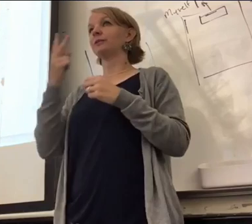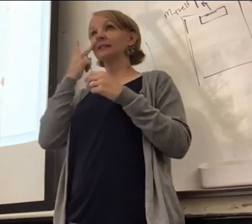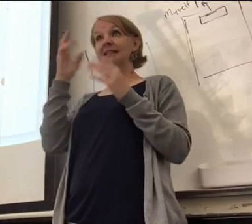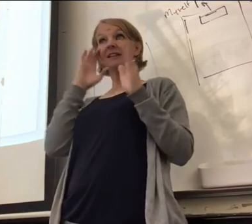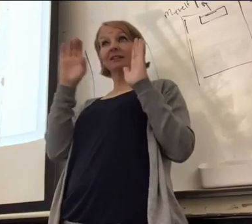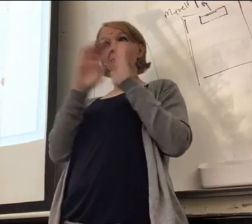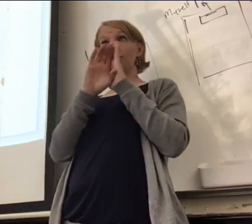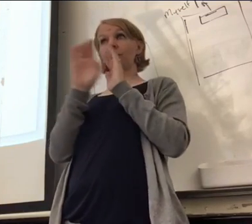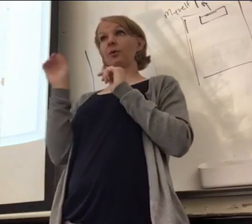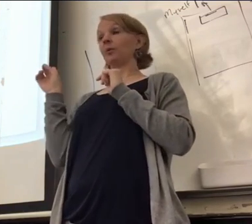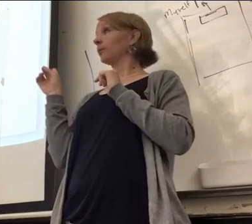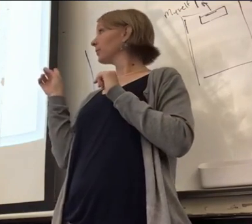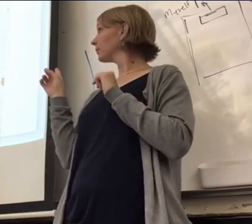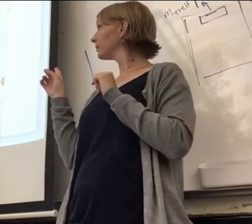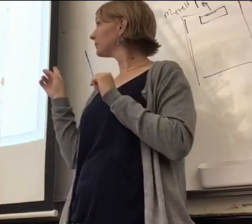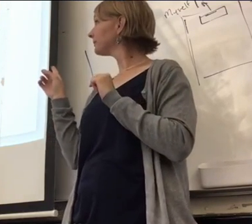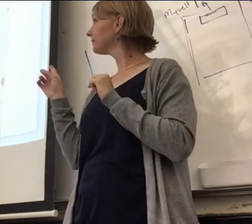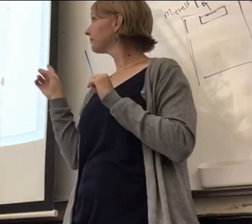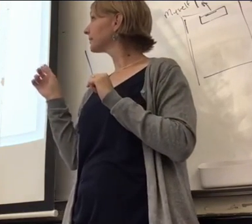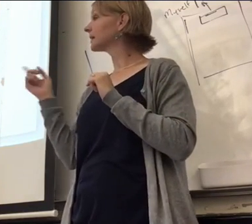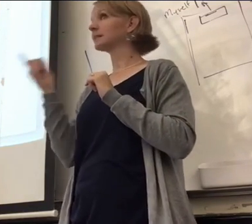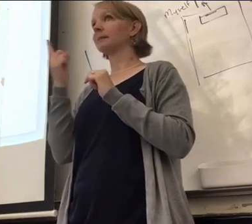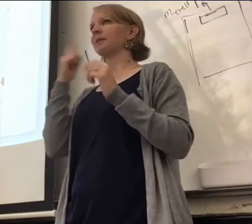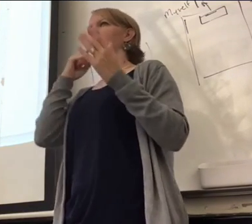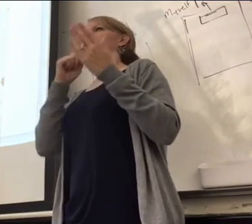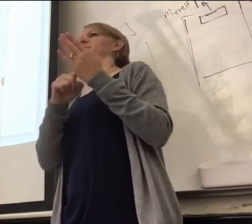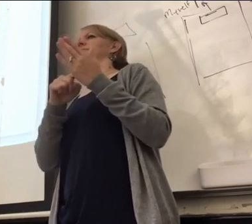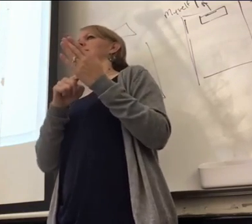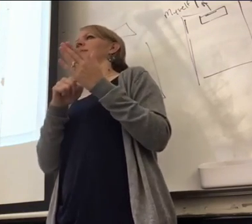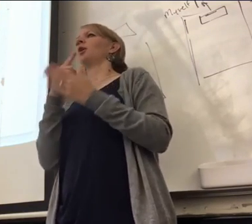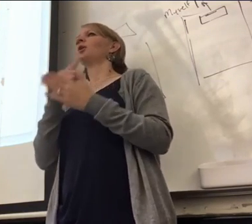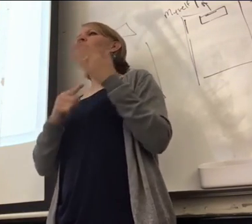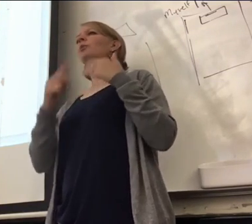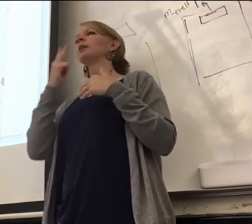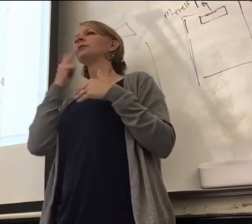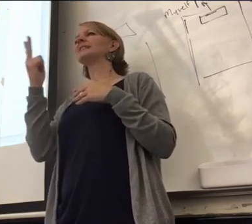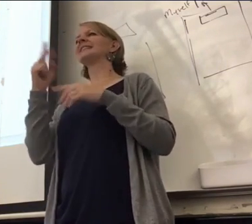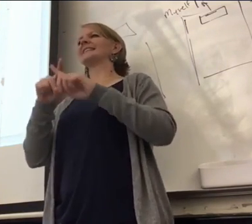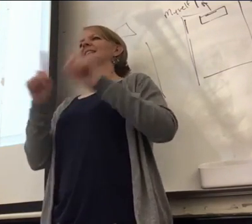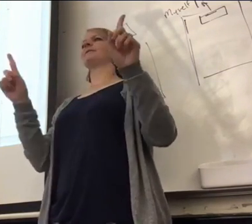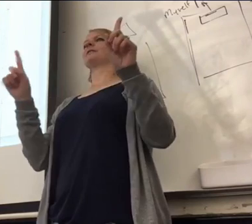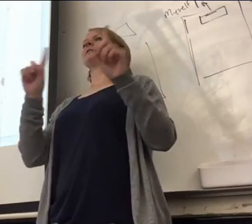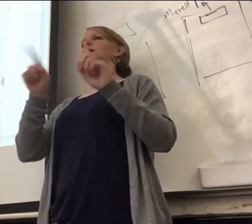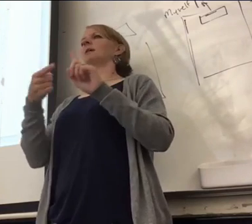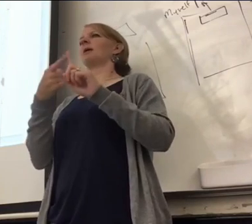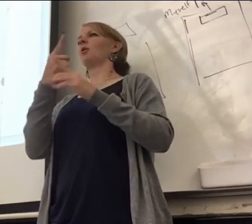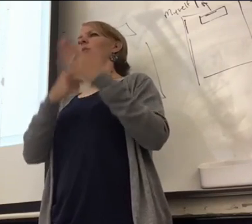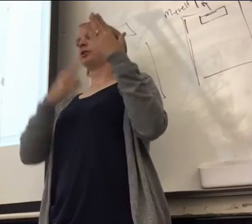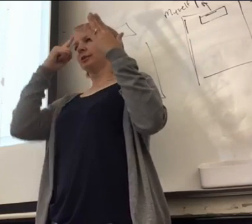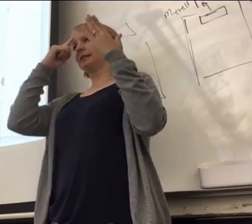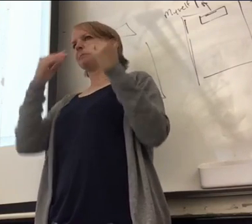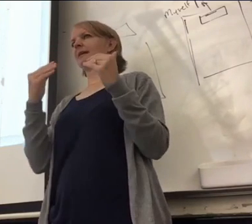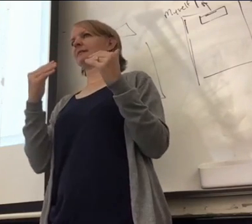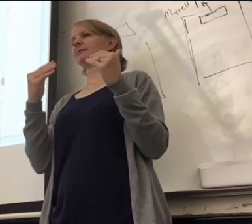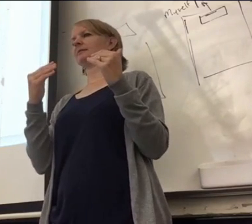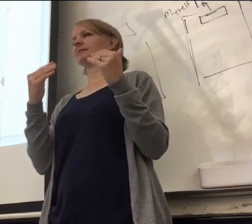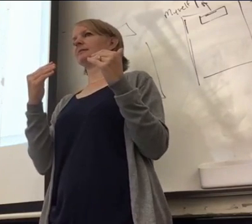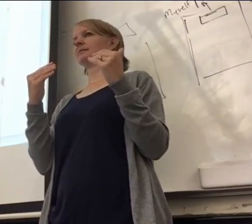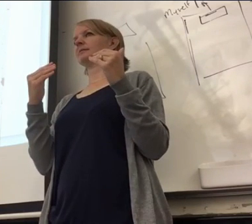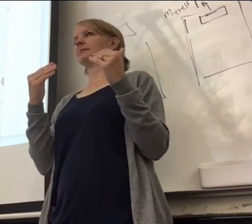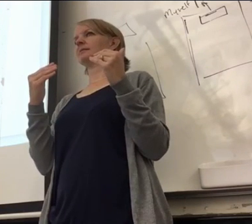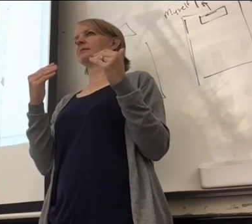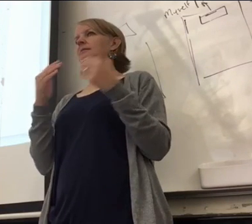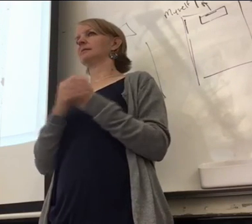photo, there's something big that you're going to notice about this. What are you seeing is different about what you'd expect in this photo?